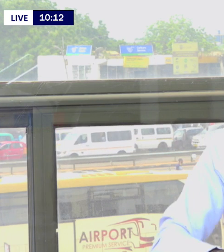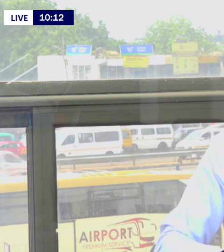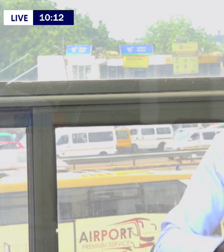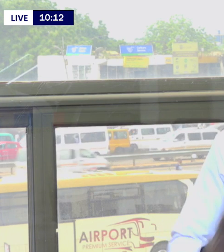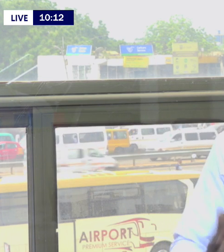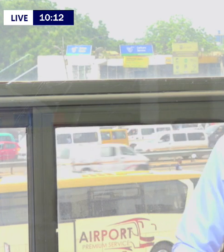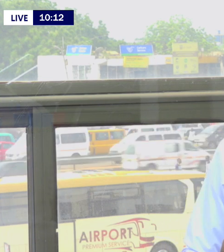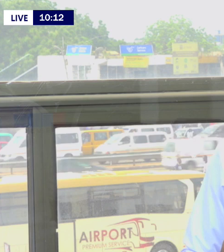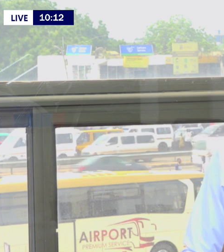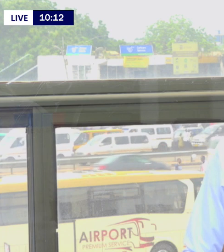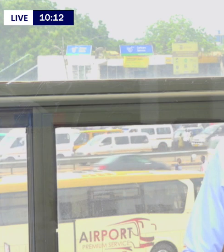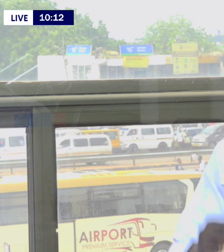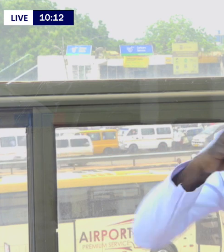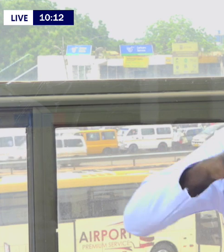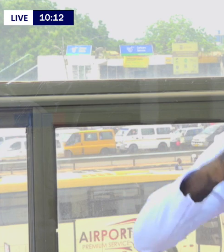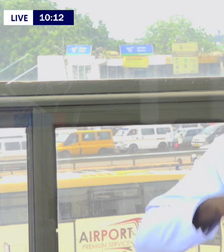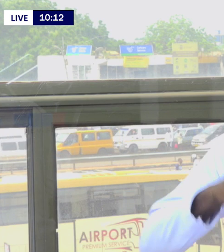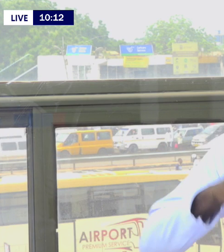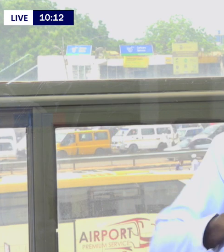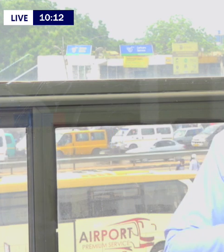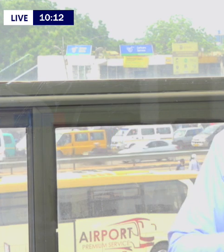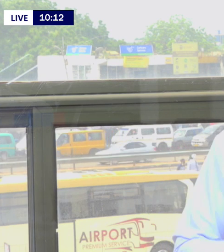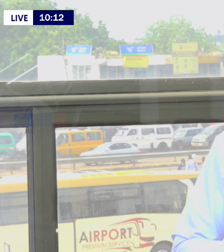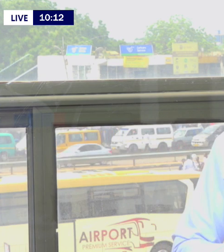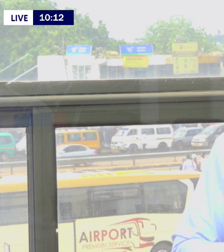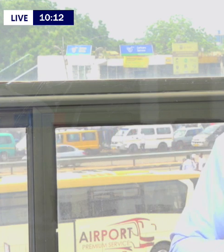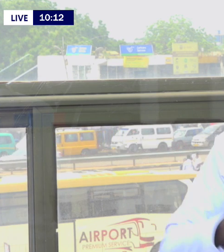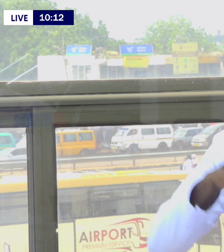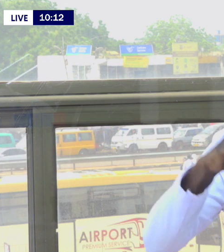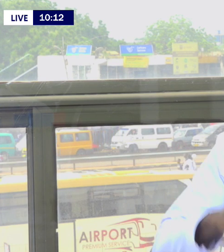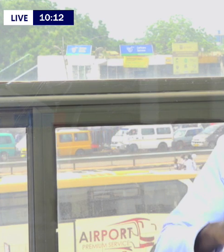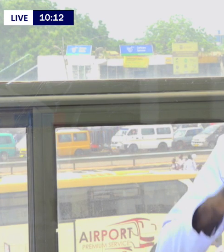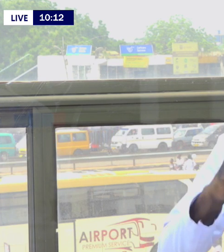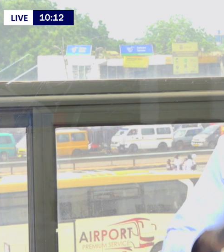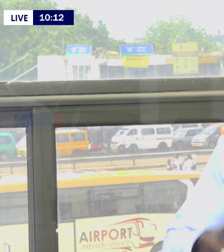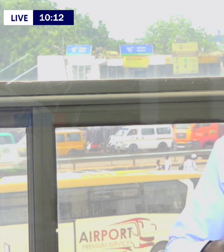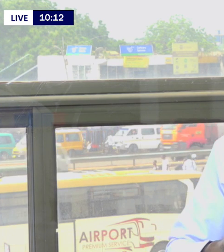dear, Aba Bechre. Entino na ye to me prove se